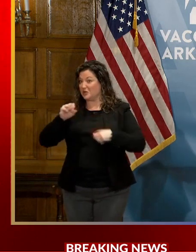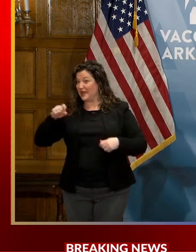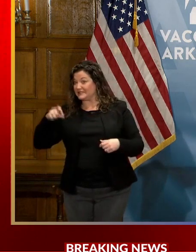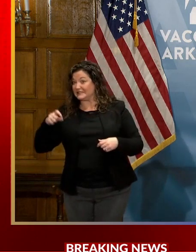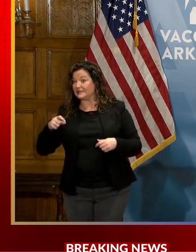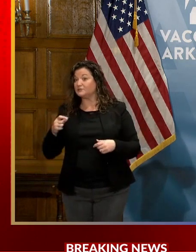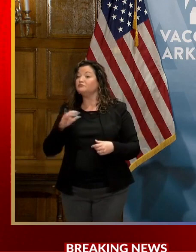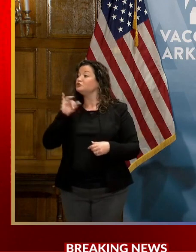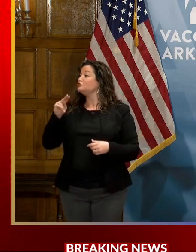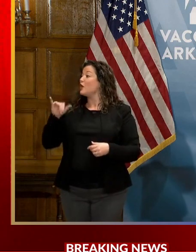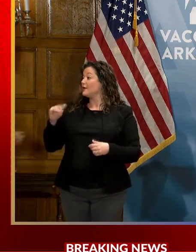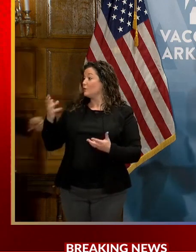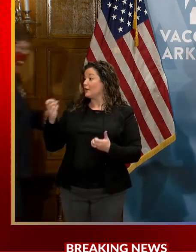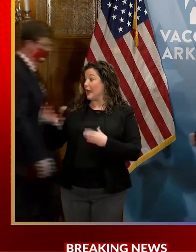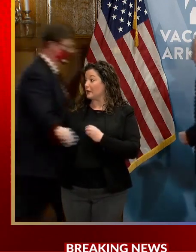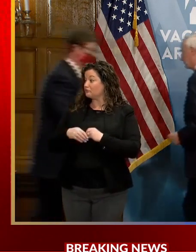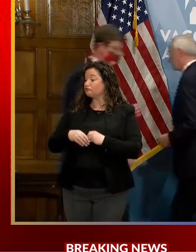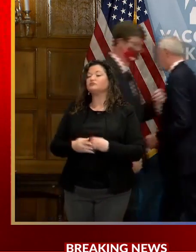else on that?